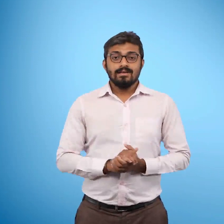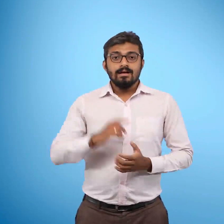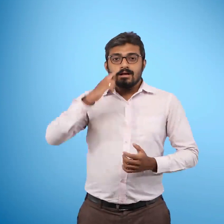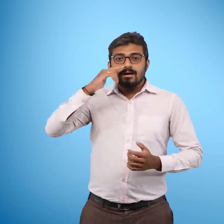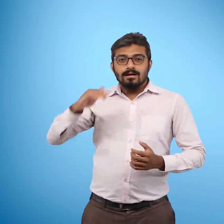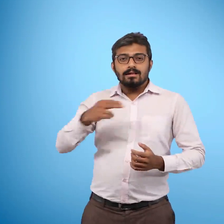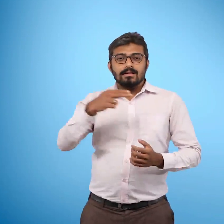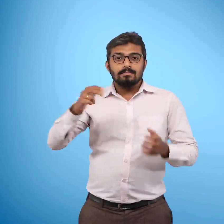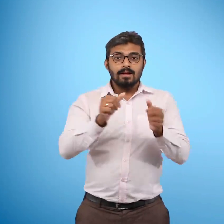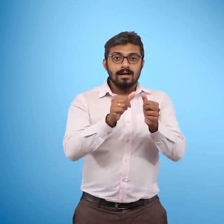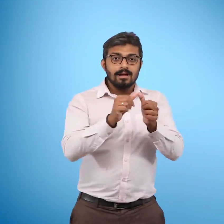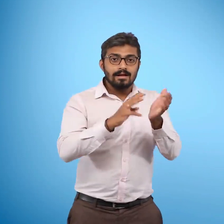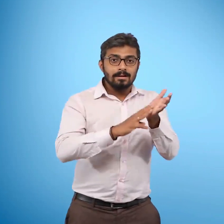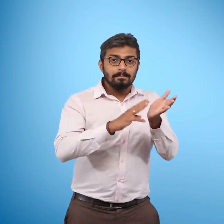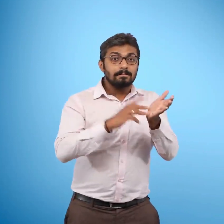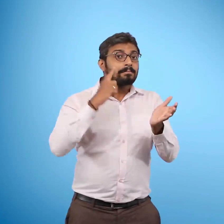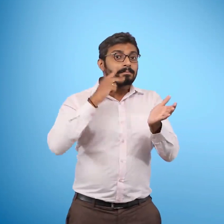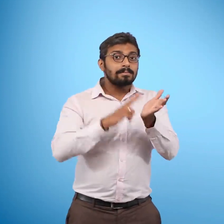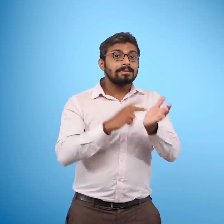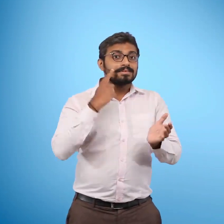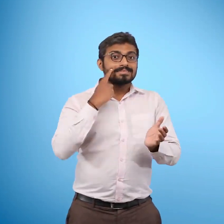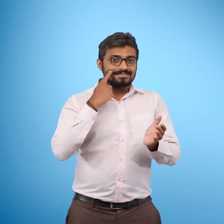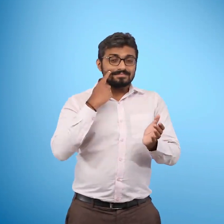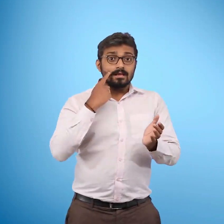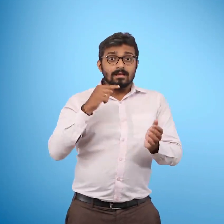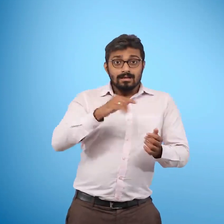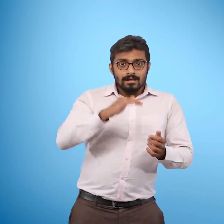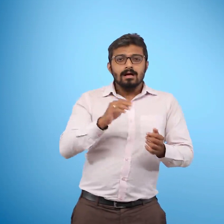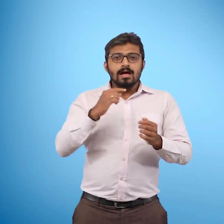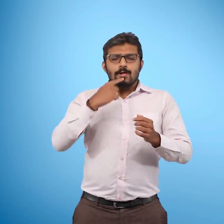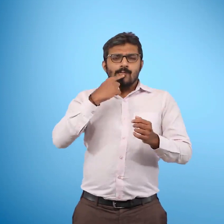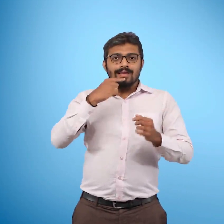A Minnie is arranging 12 tamarind seeds